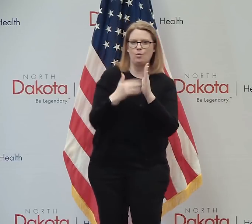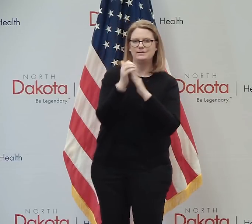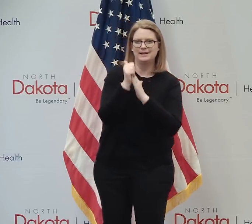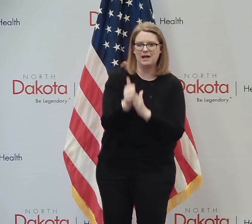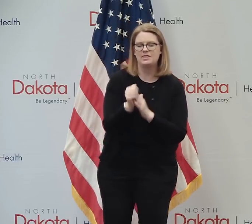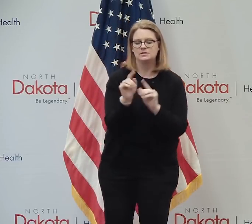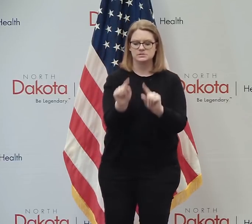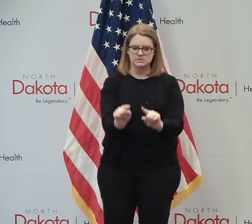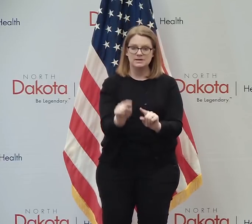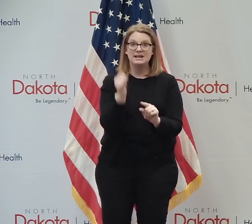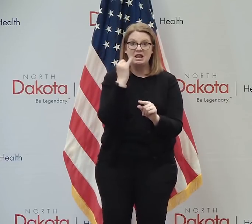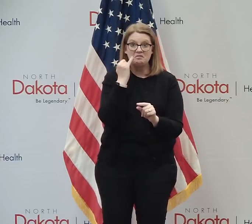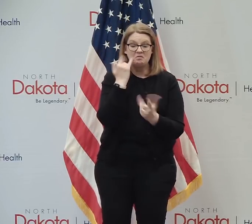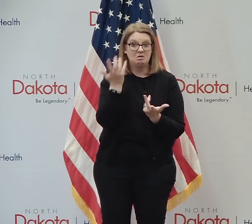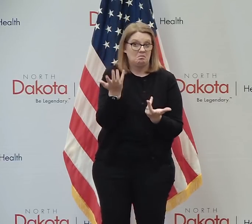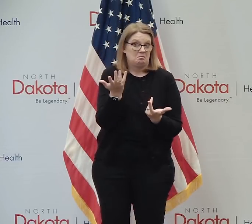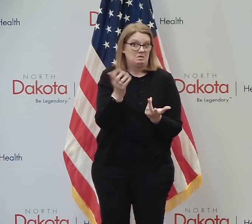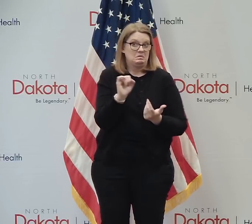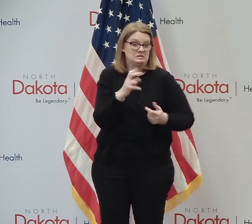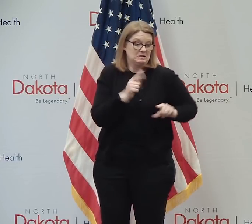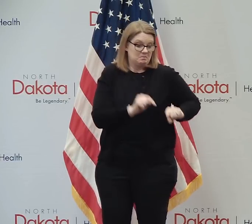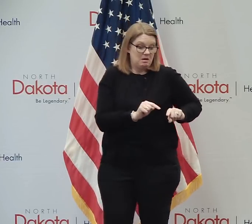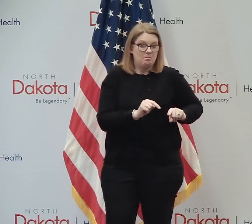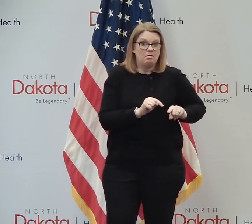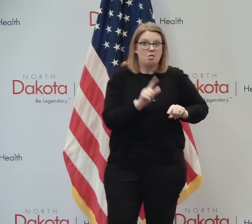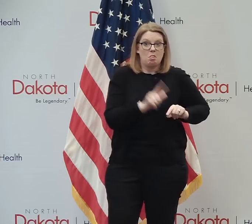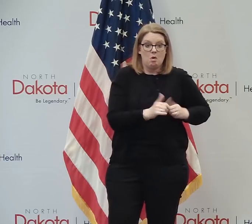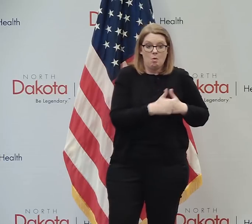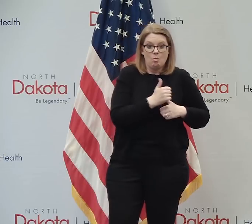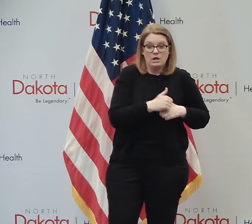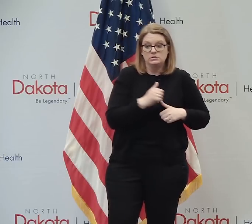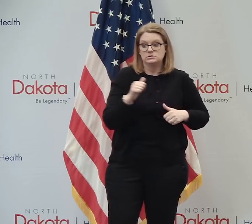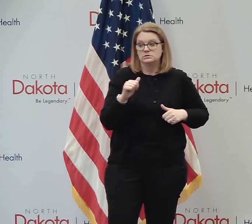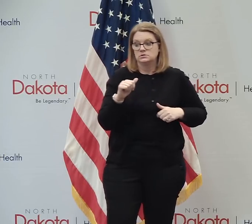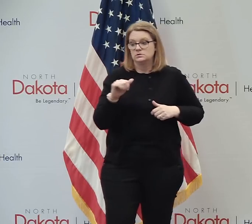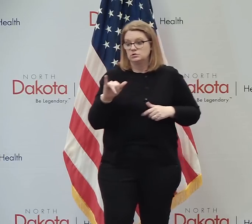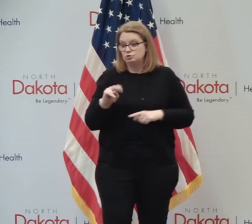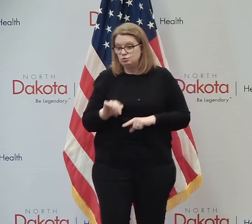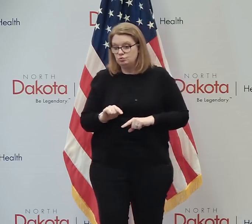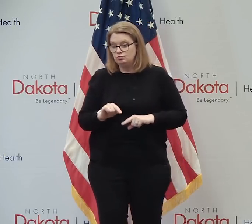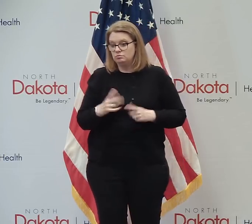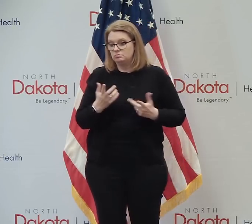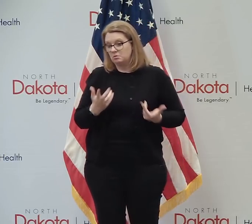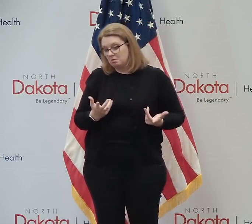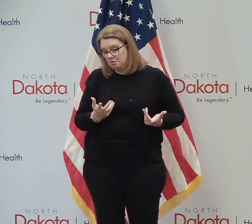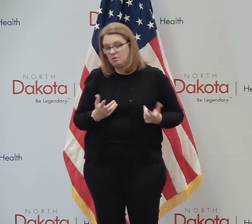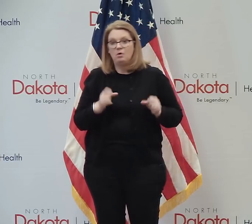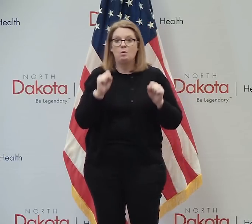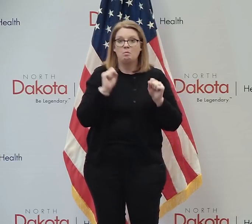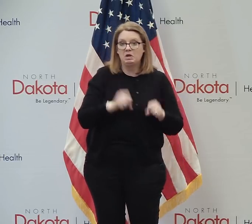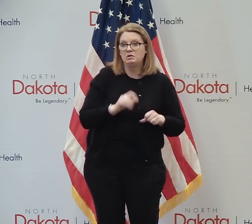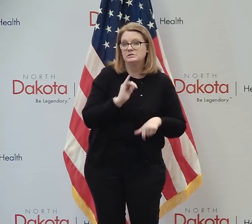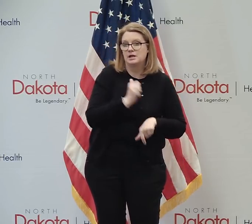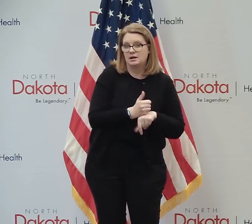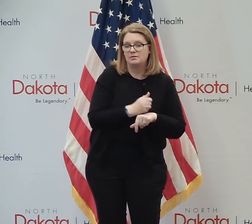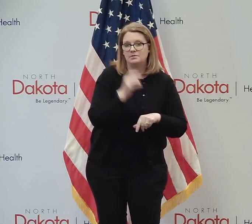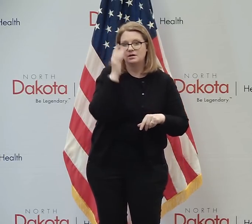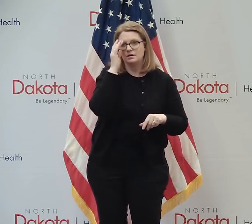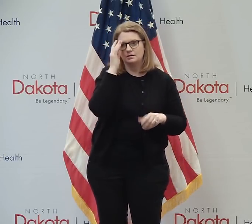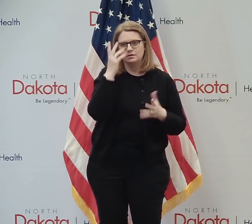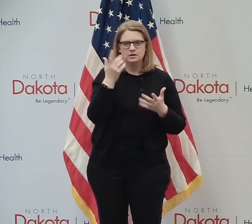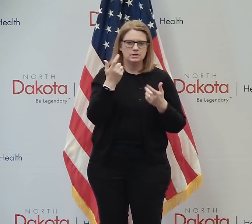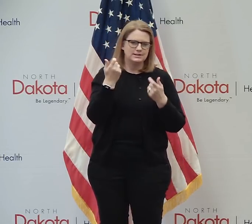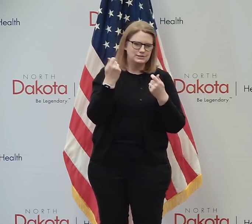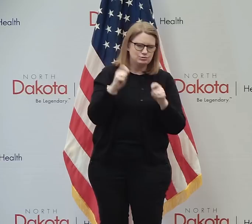if we're at low risk by September, if we're at low risk by June, then we could do X or Y based on the things. So we're trying to give people a little more